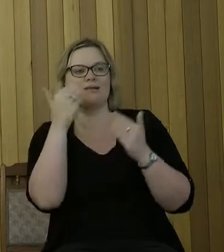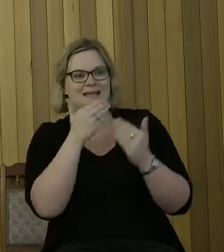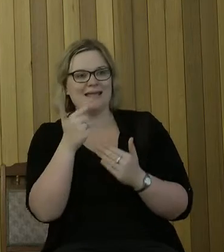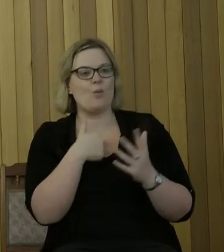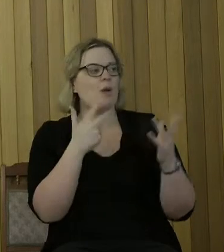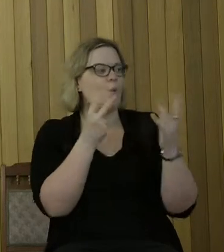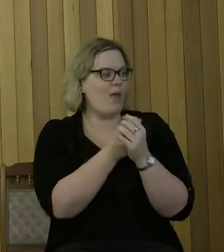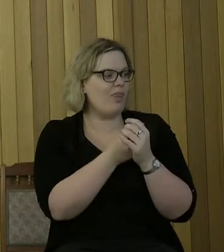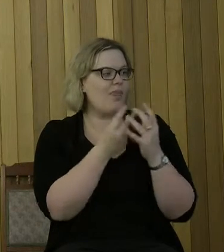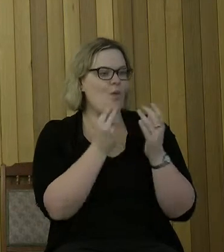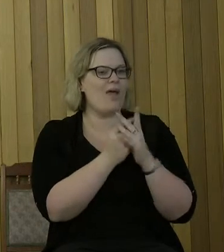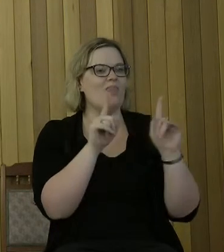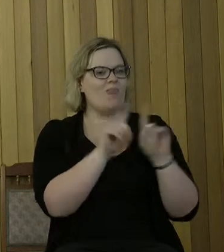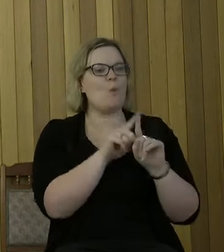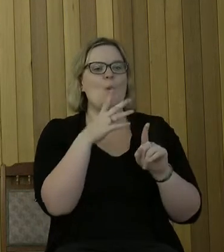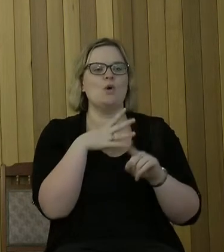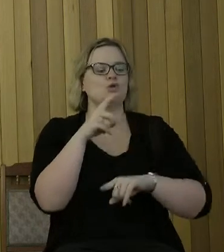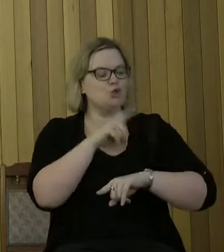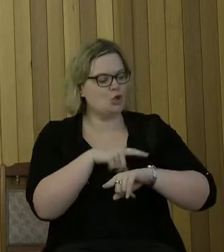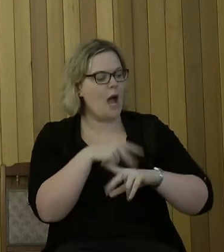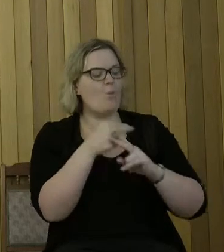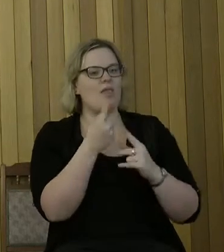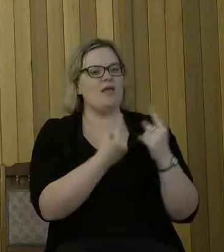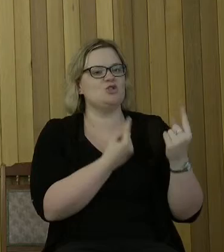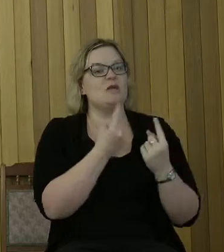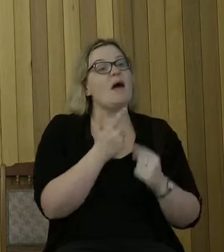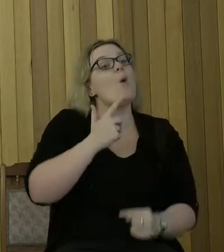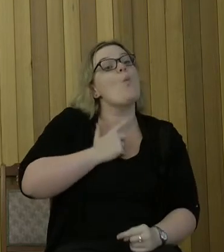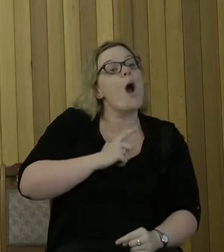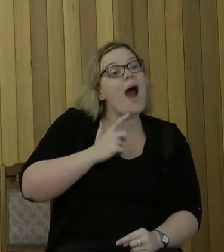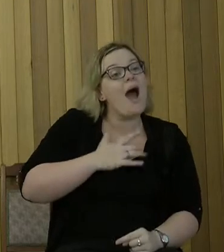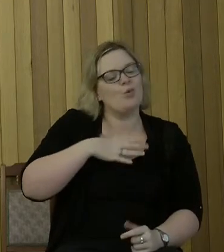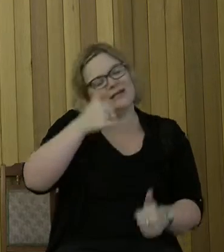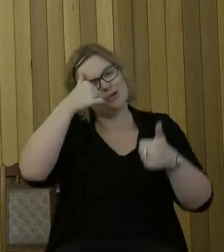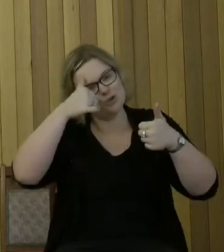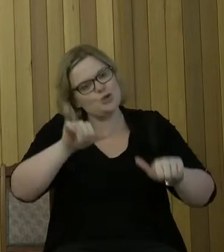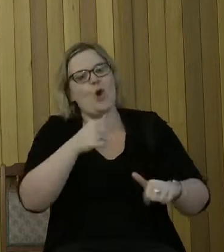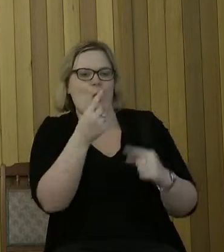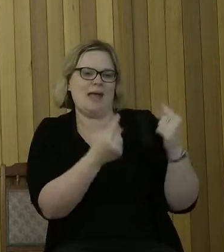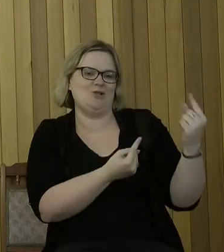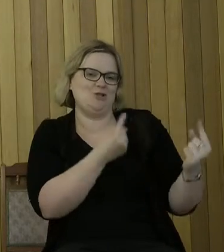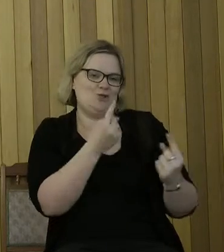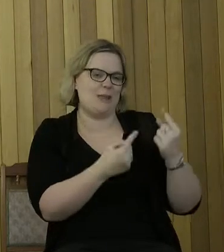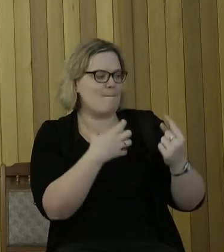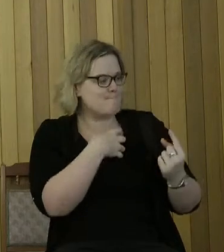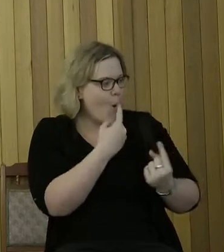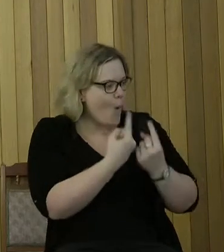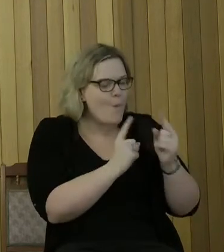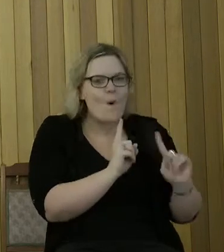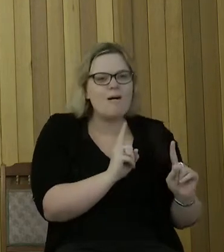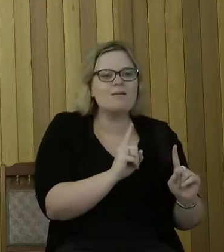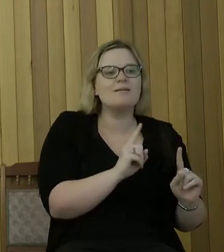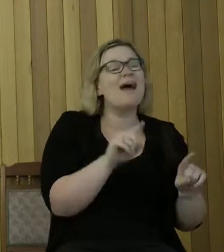We just wanted to spend time with each other. Why? Because we wanted to know more about each other. And